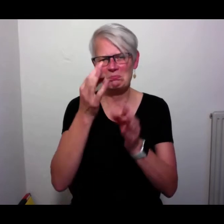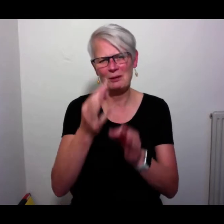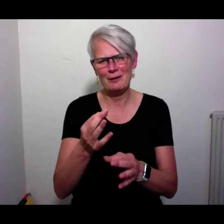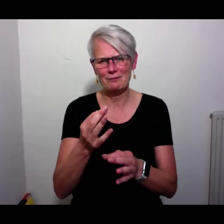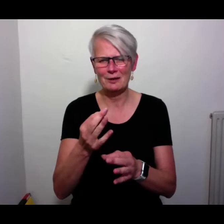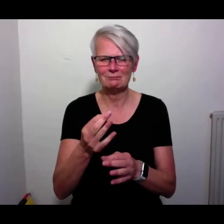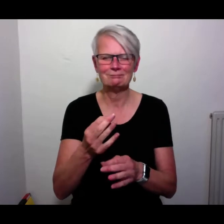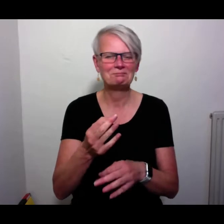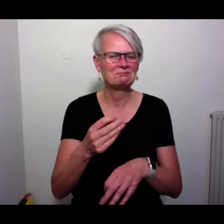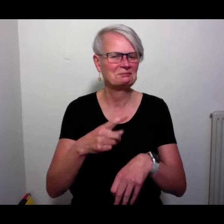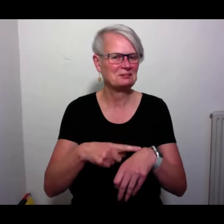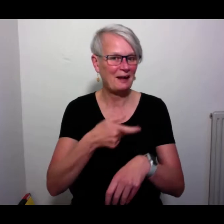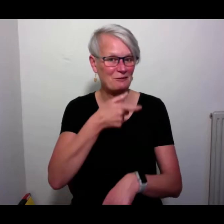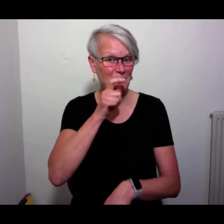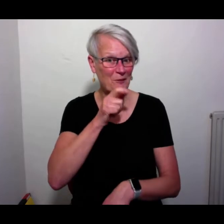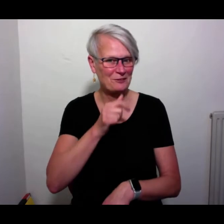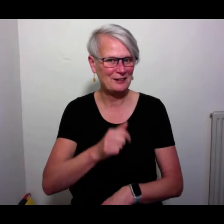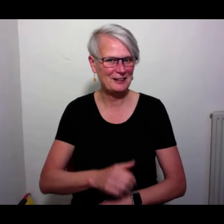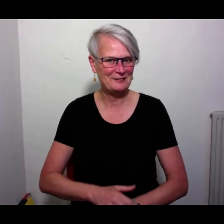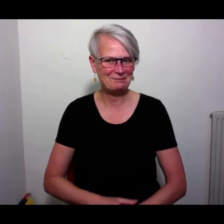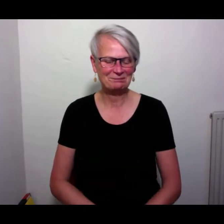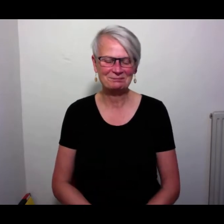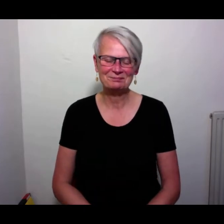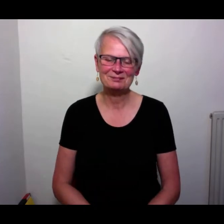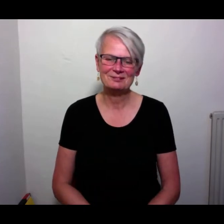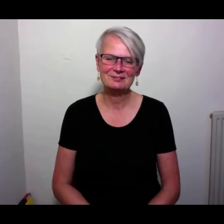Right then, time for a coffee.